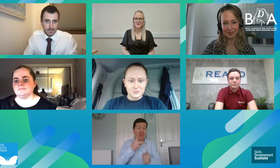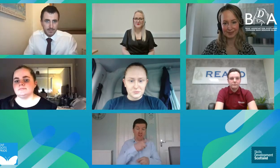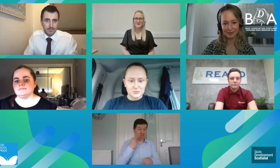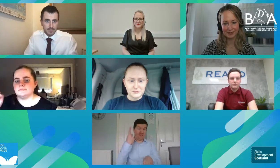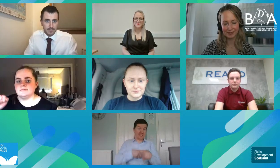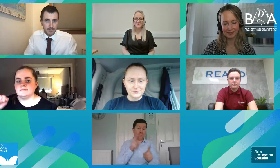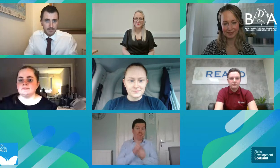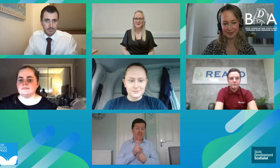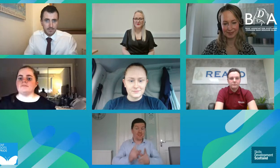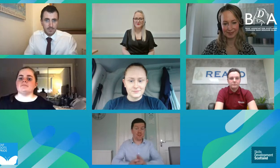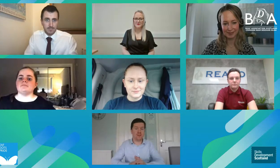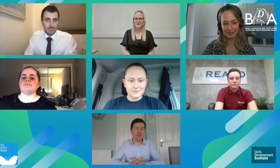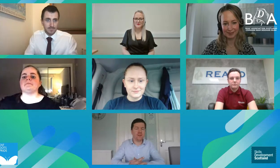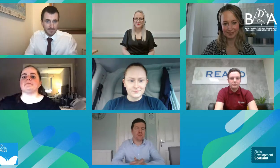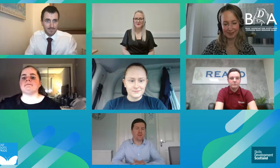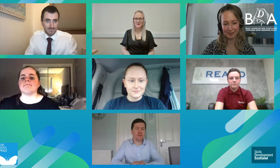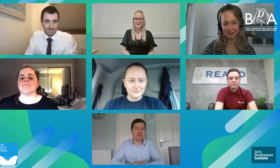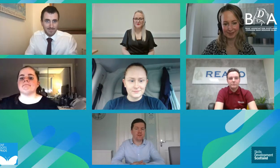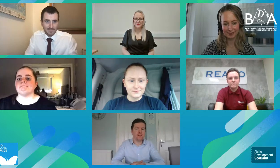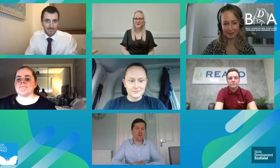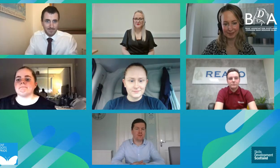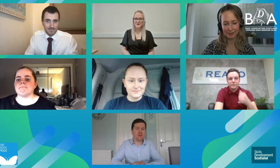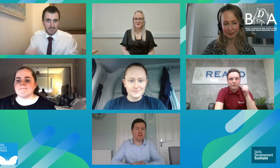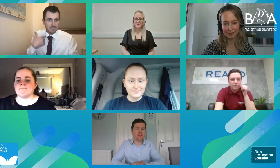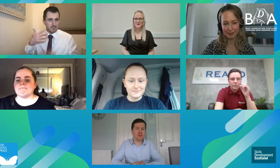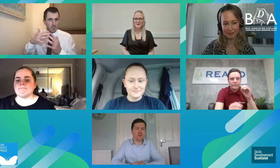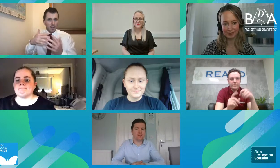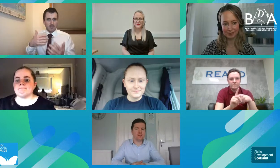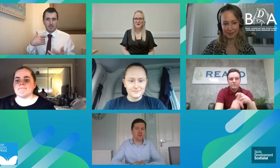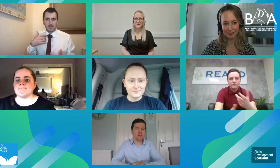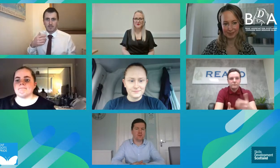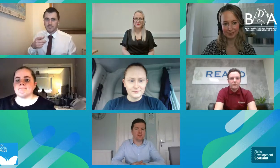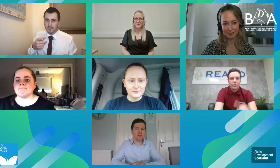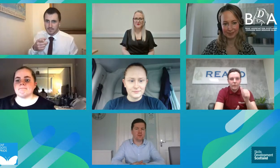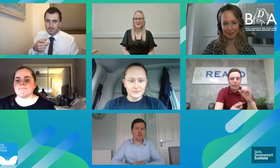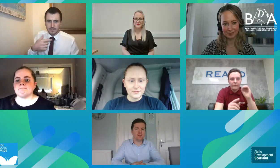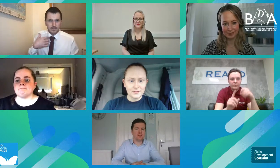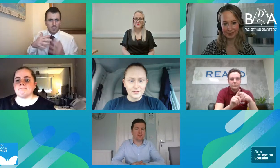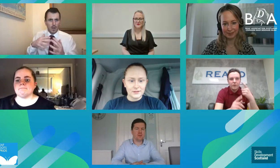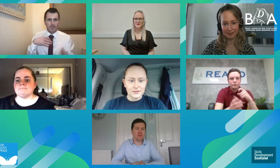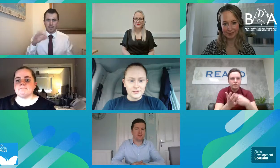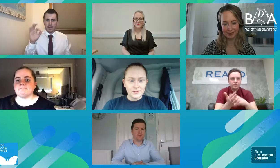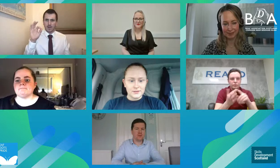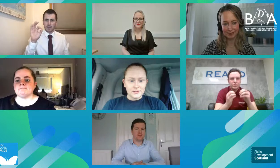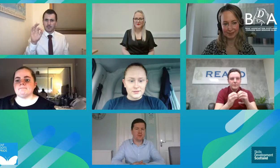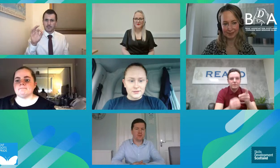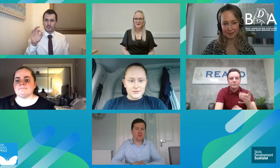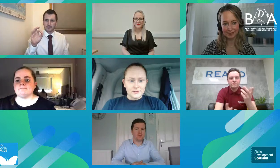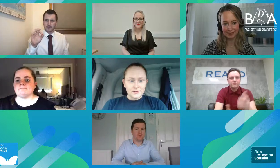Oliver? Well, I know Sam and I know each other from before. We know each other quite well. Yes.